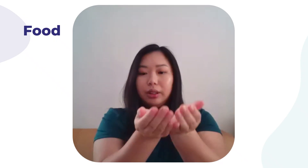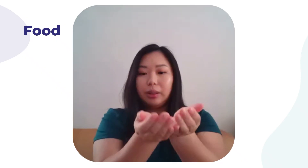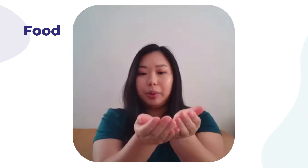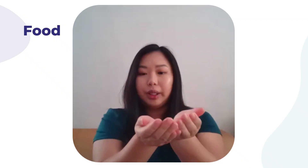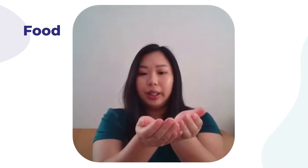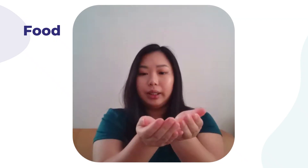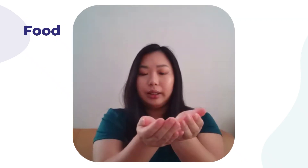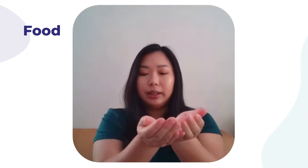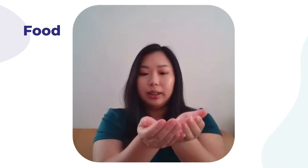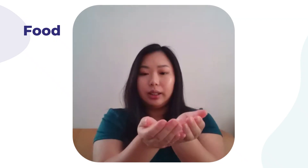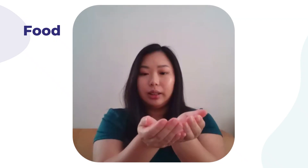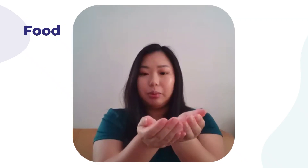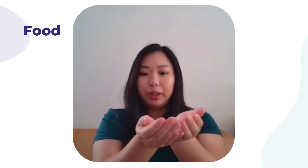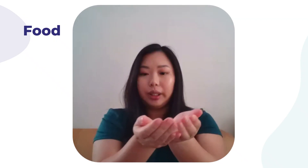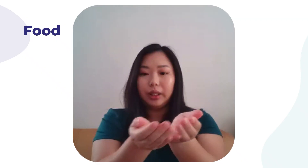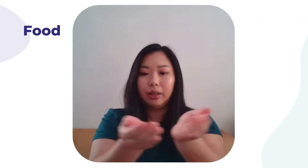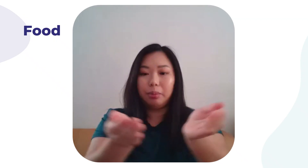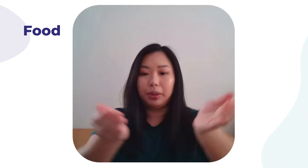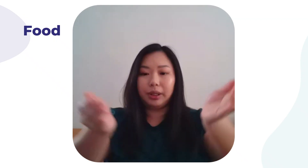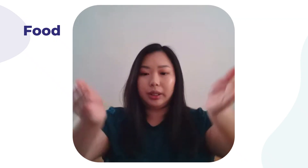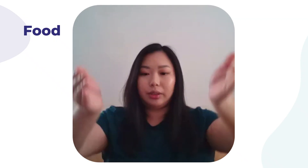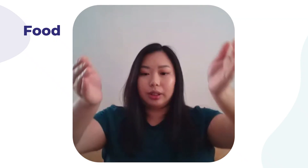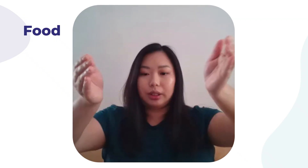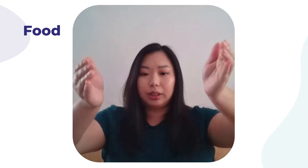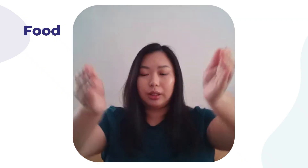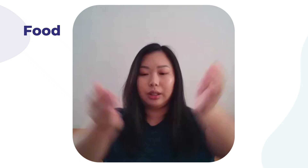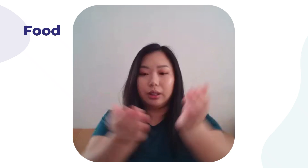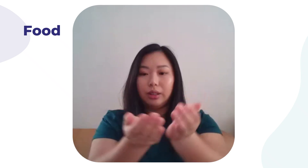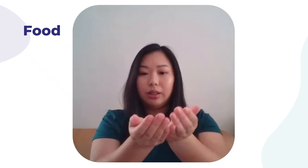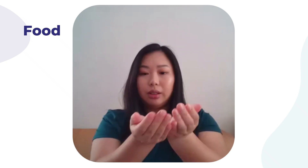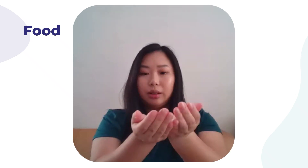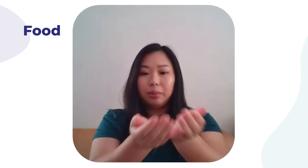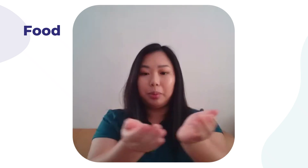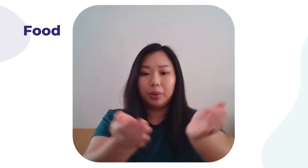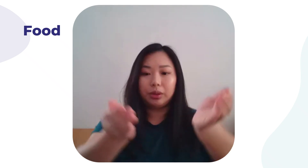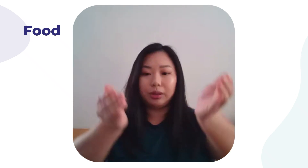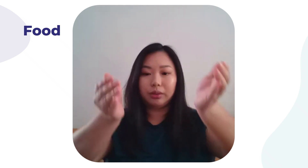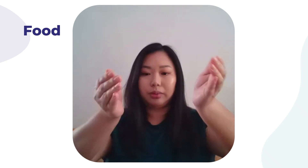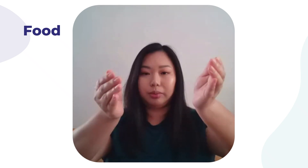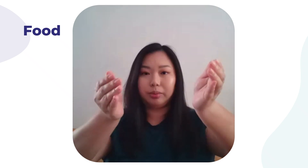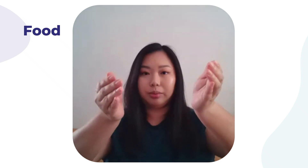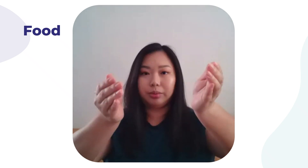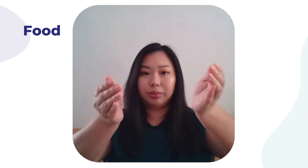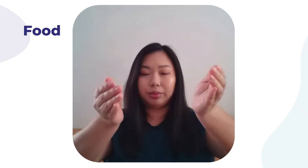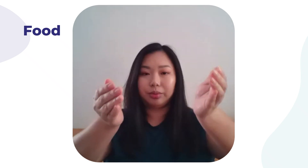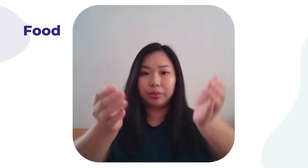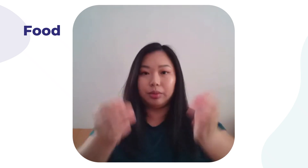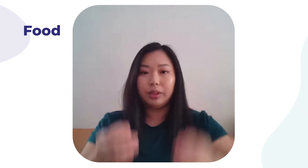Bowl, cup your hands and then bring up and out. Bowl.